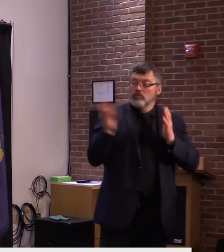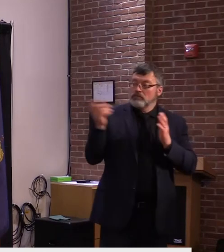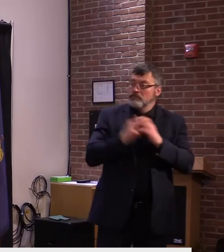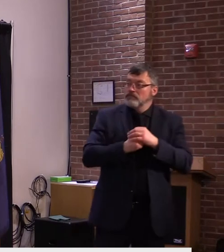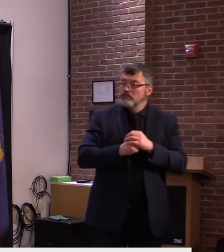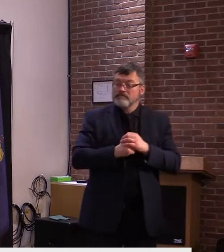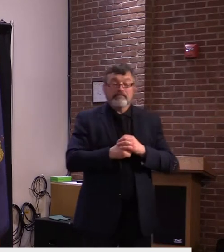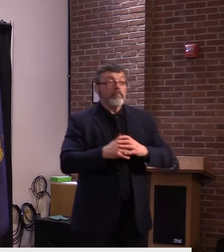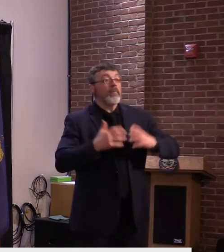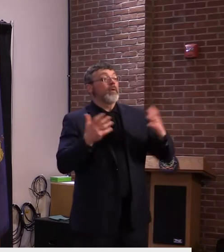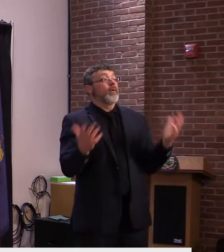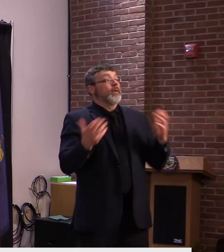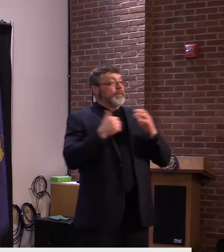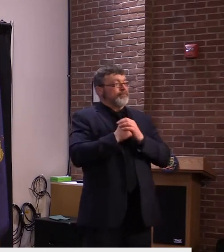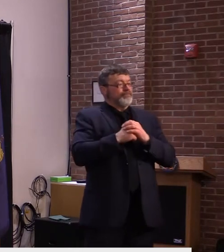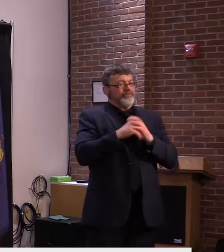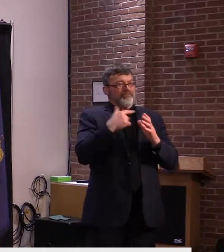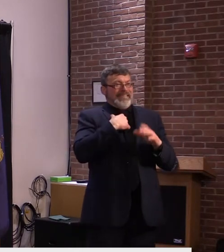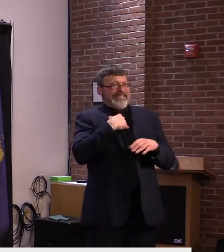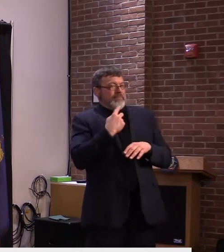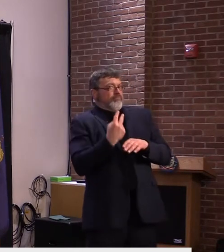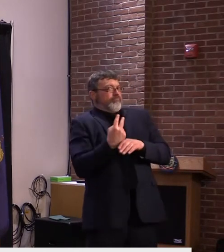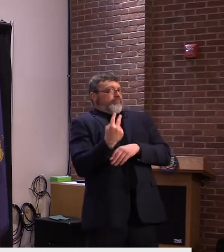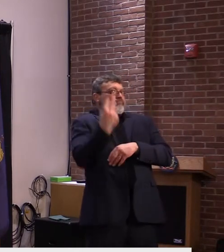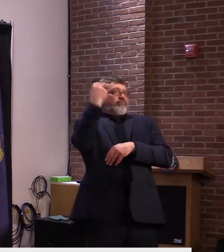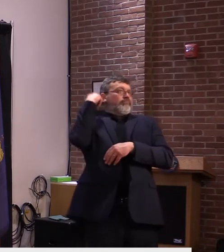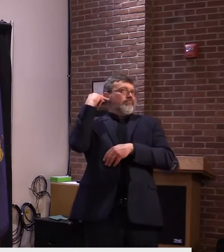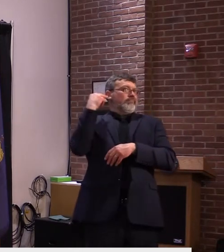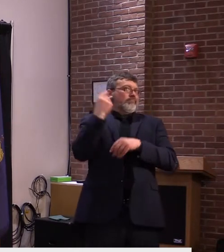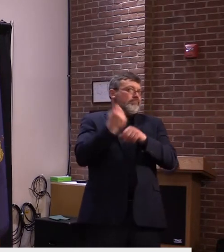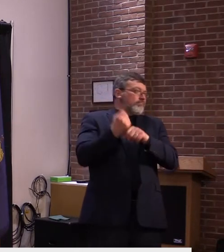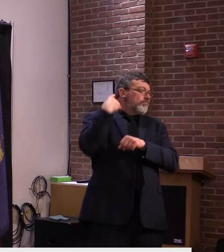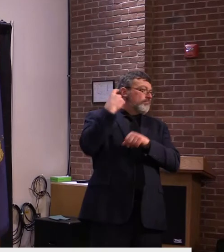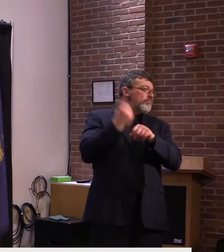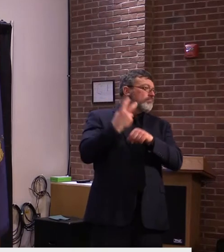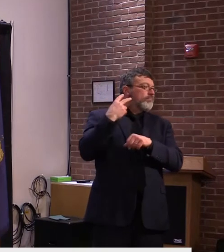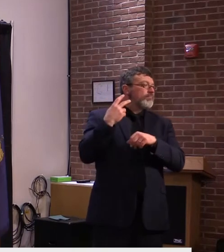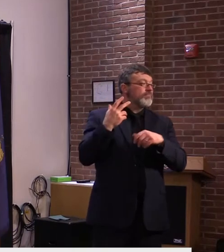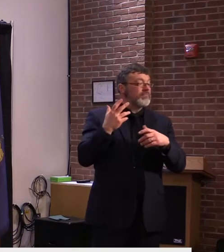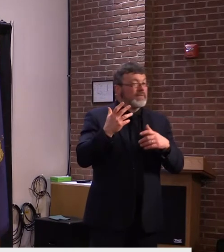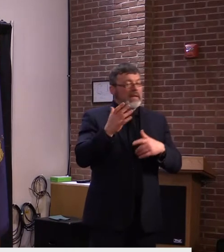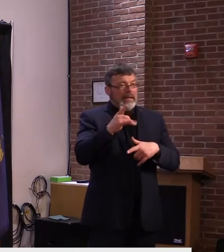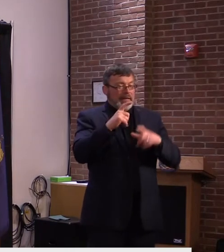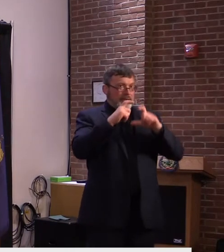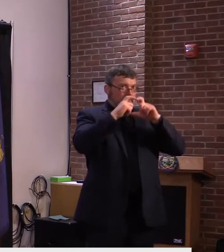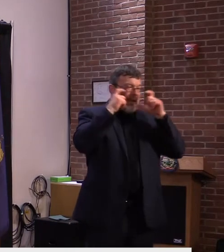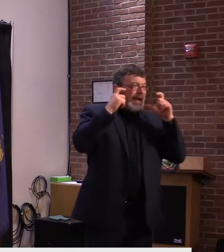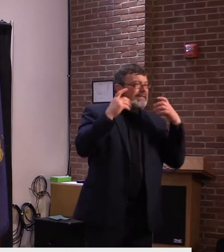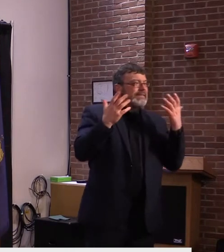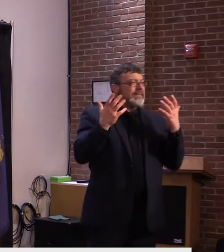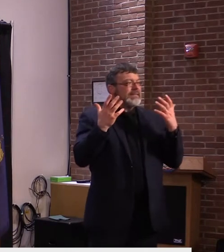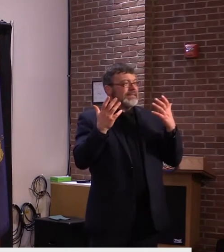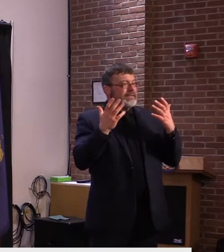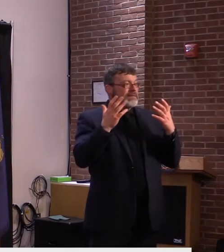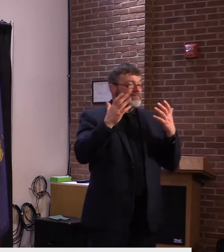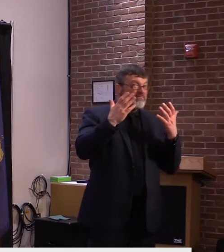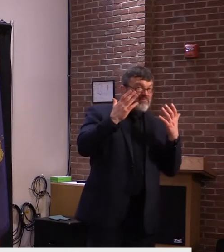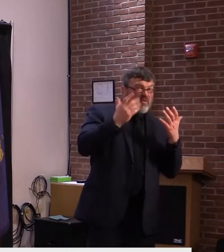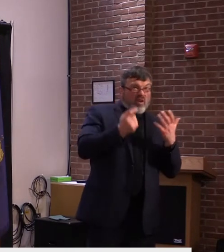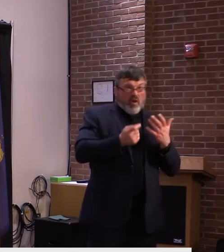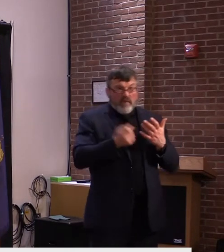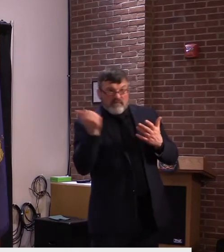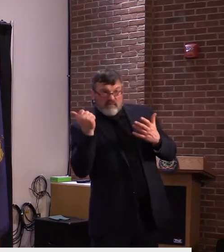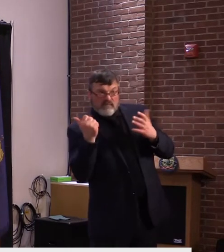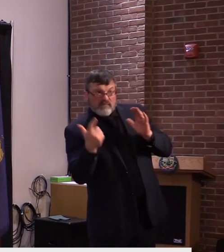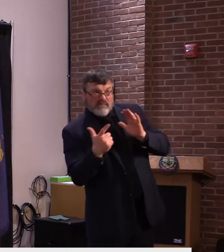Yeah, I've just been reflecting a bit on particularly this moment and the question about masking and that transition that we're in. As the governor mentioned, I think, you know, the